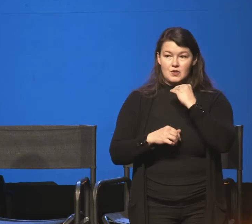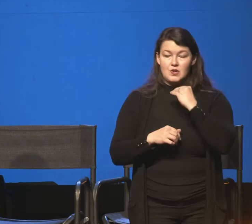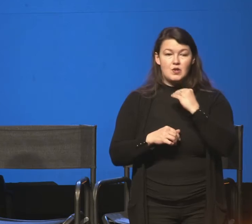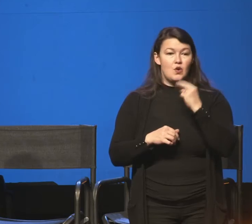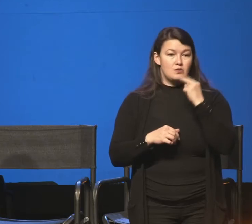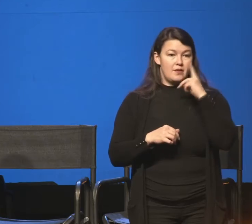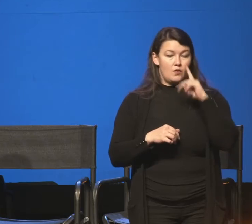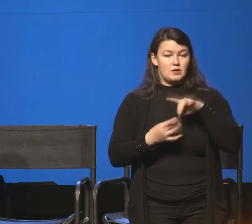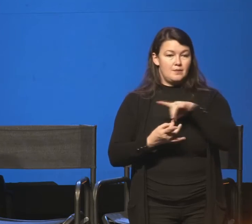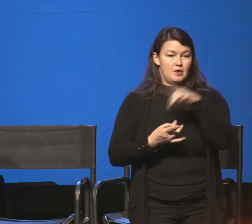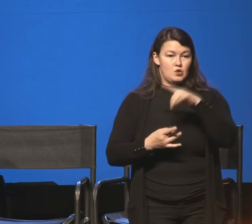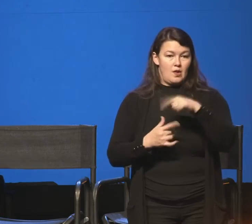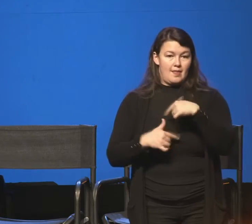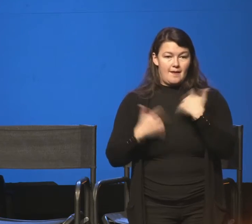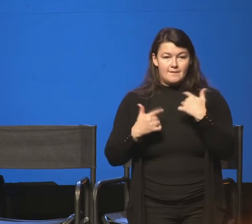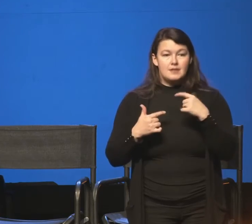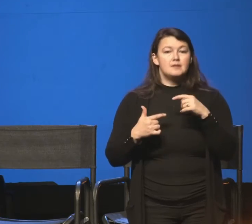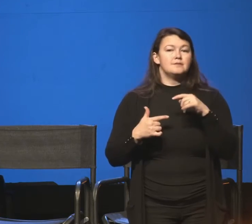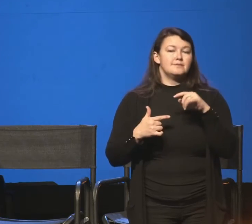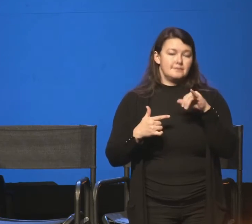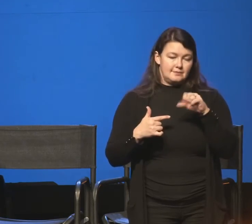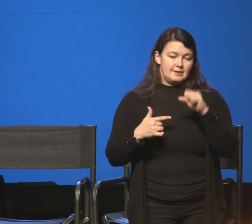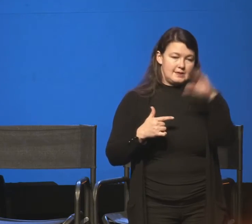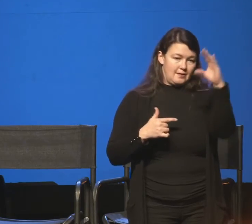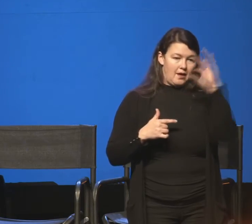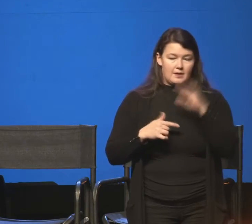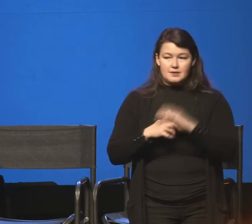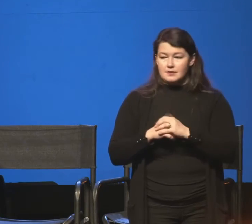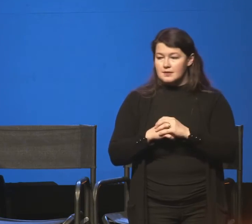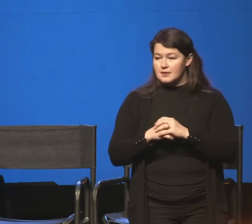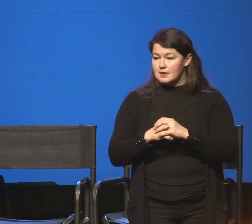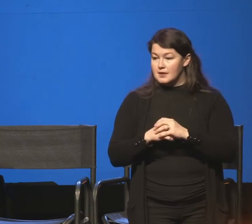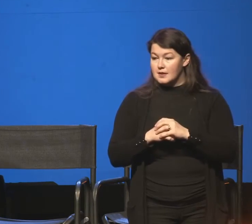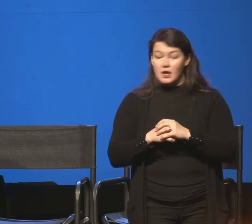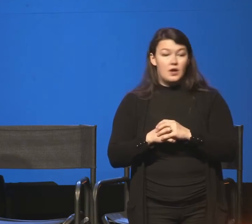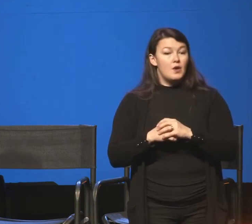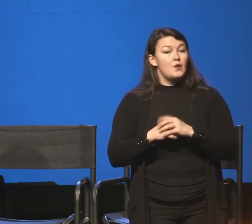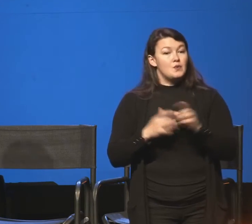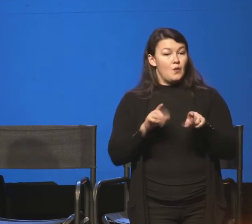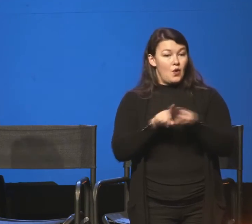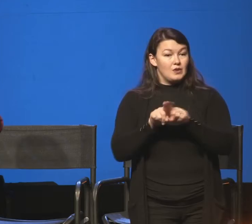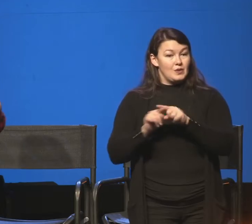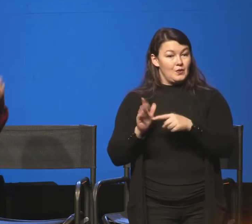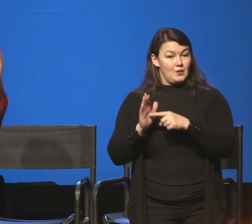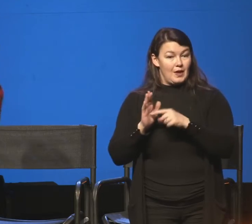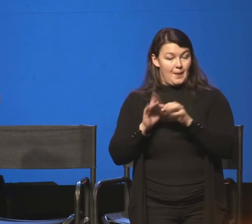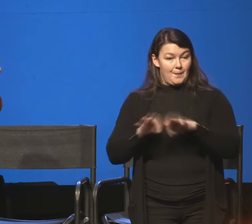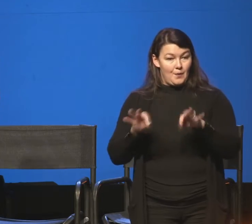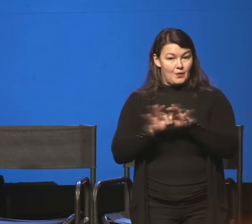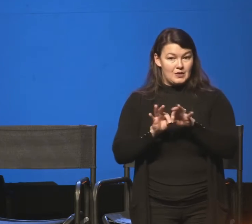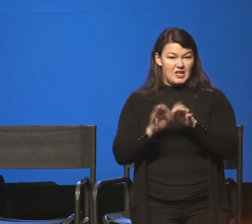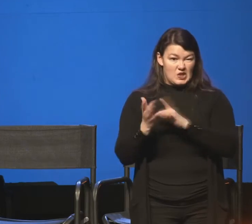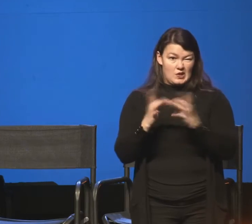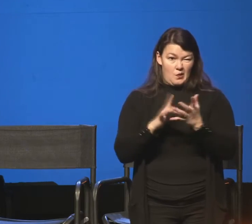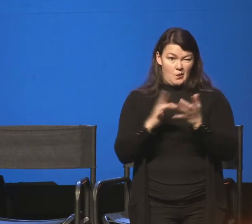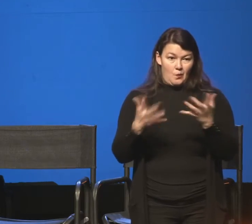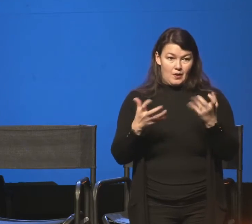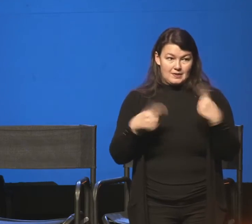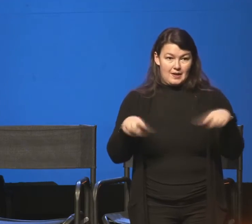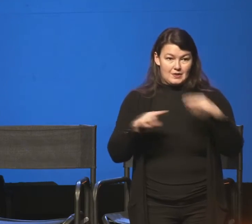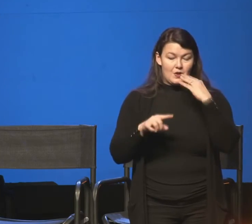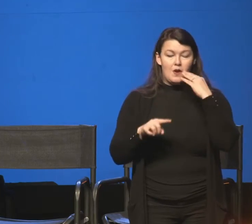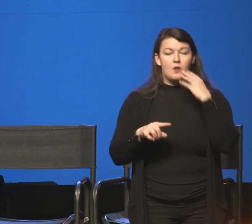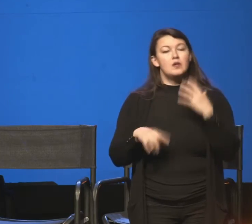God. And I think this is another powerful symbol that here's the thing, what Jesus wants us to know is that God is as available